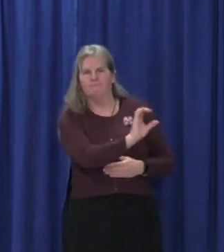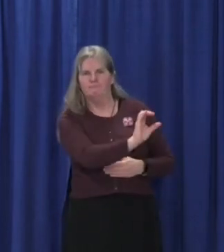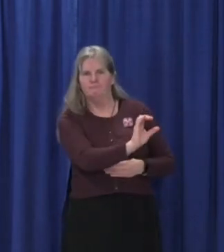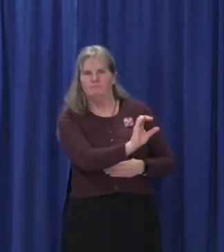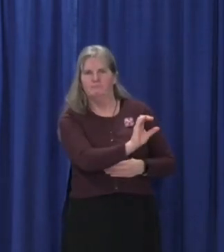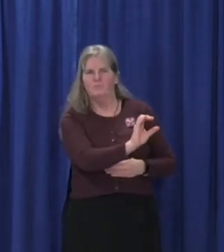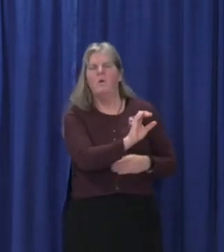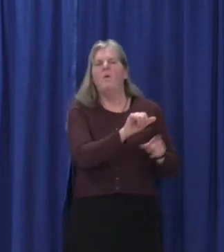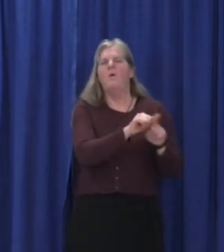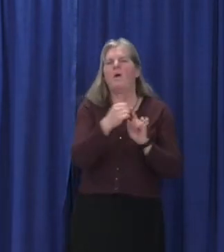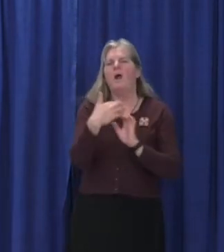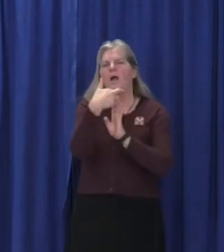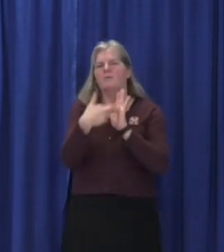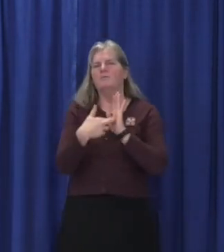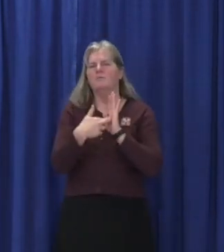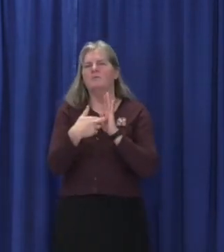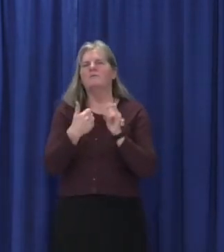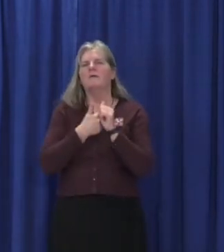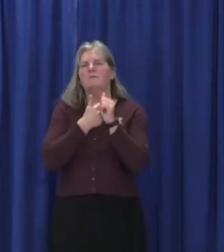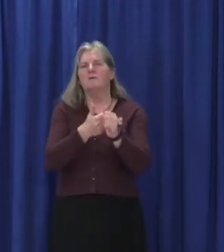Civil Emergency Measure Act.